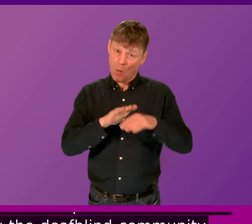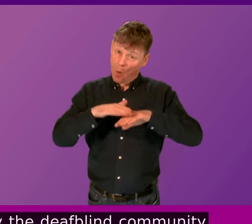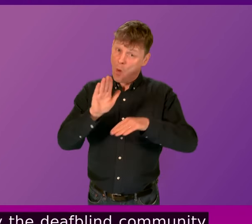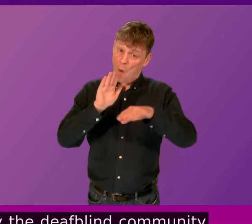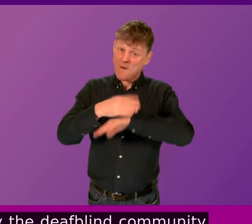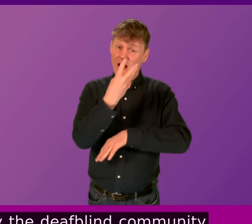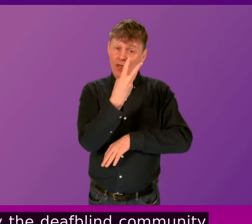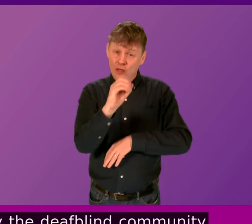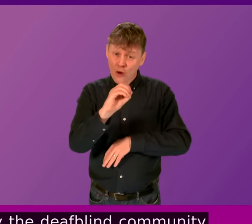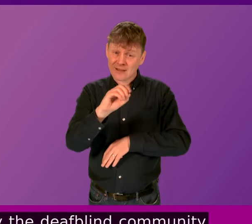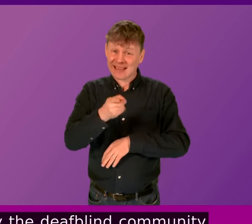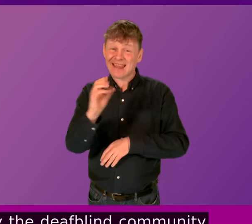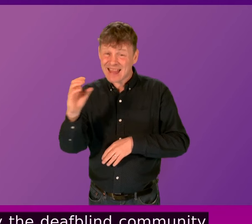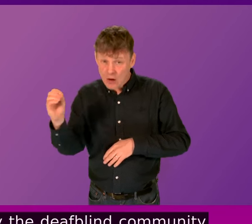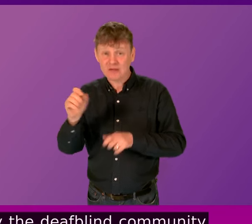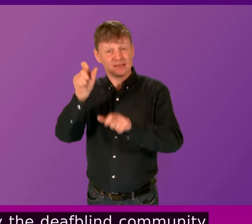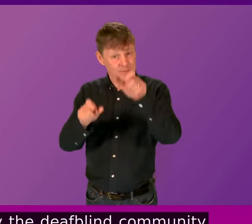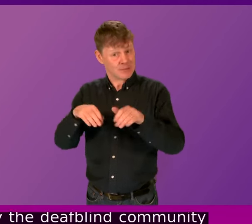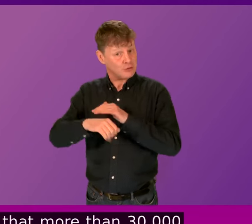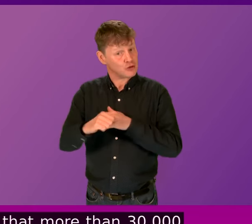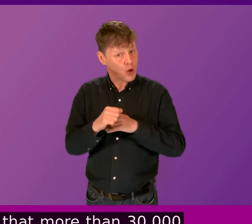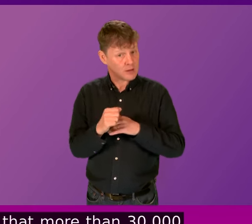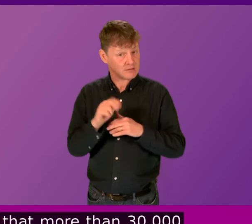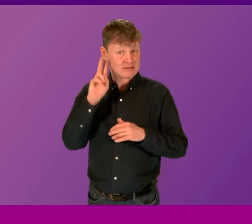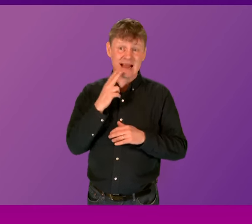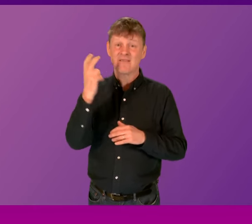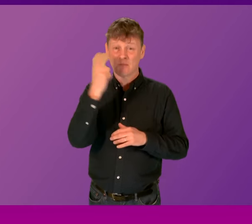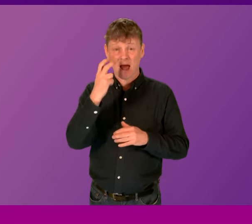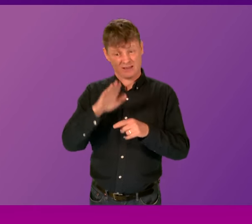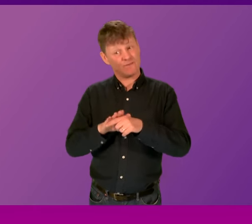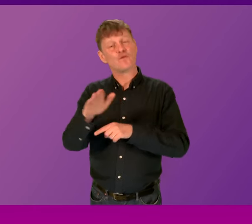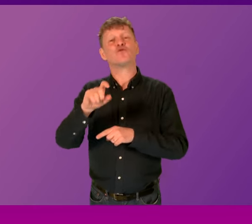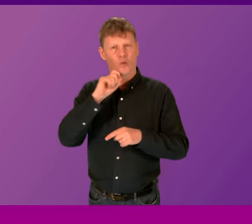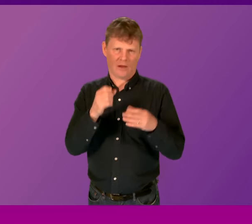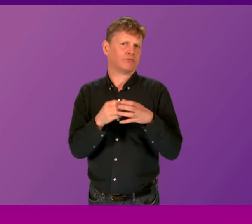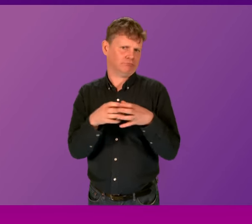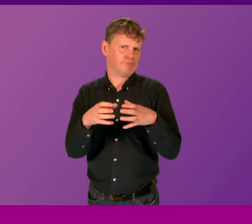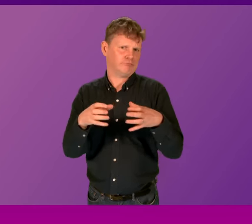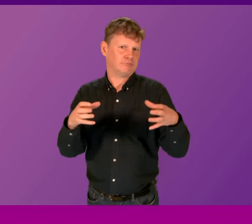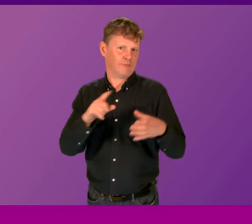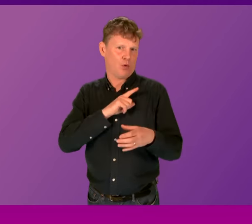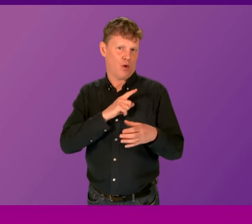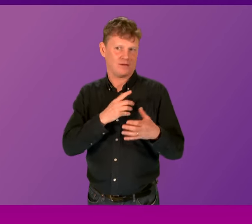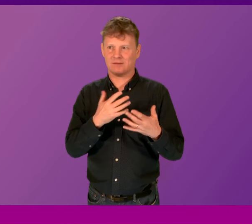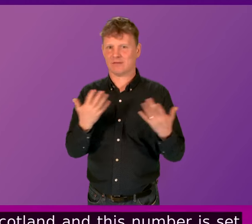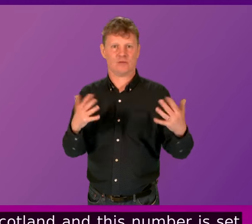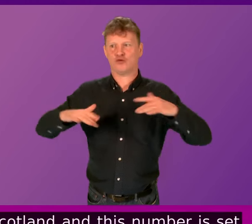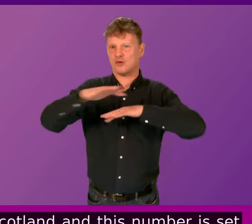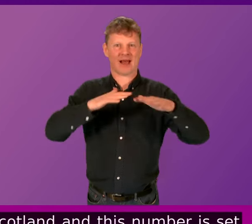people live with the condition in Scotland, and this number is set to rise in line with an ageing population,